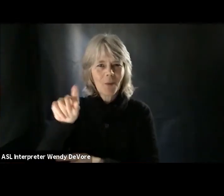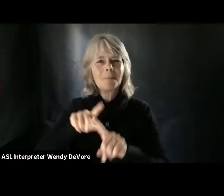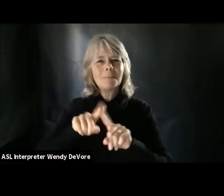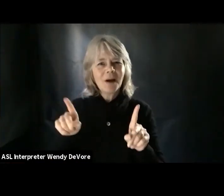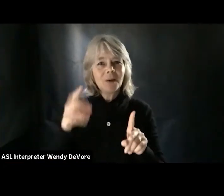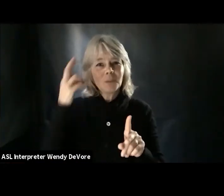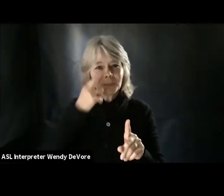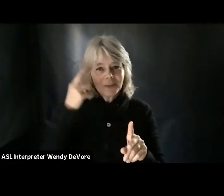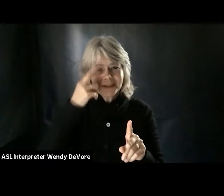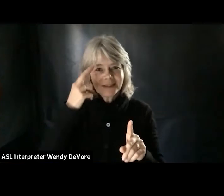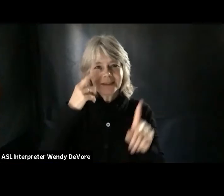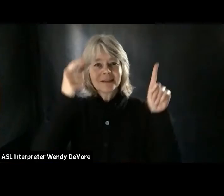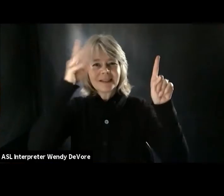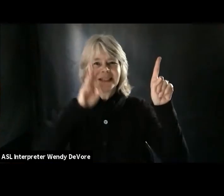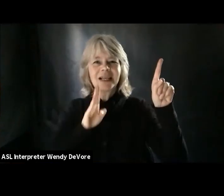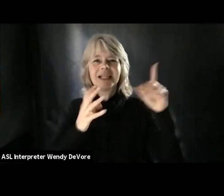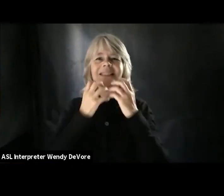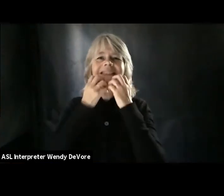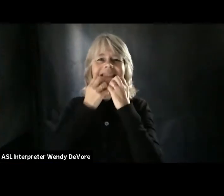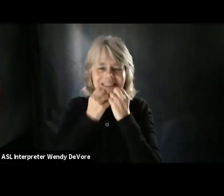beloved by God.